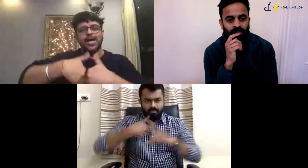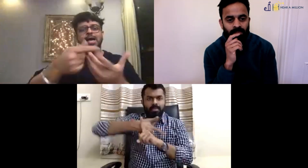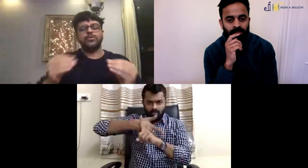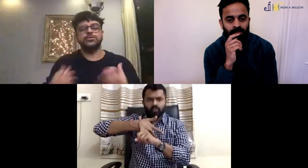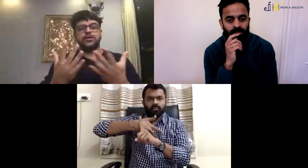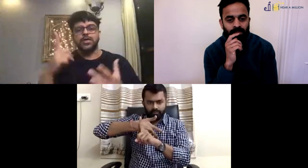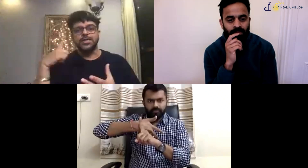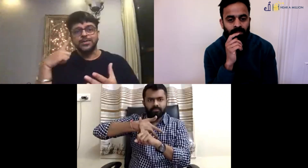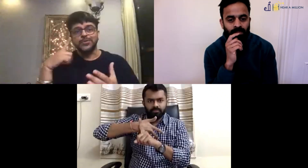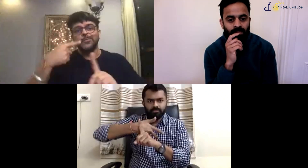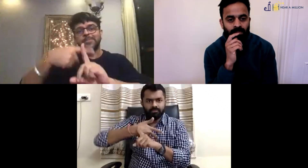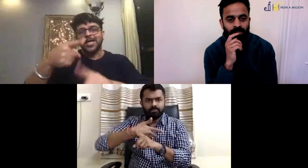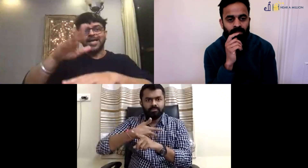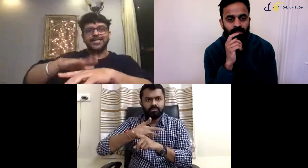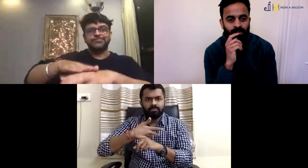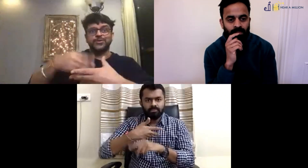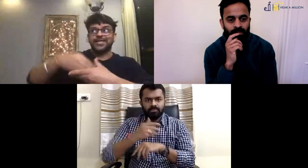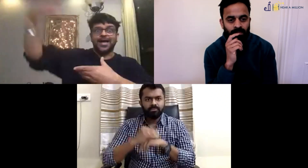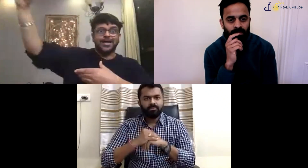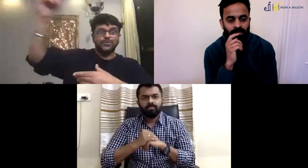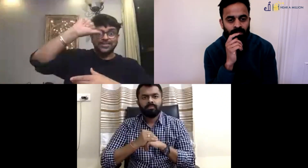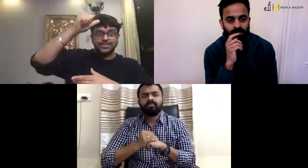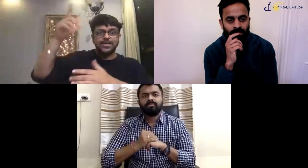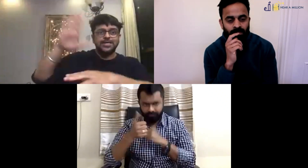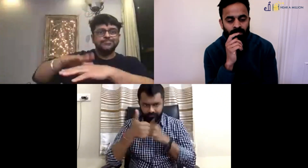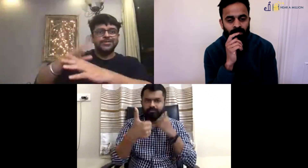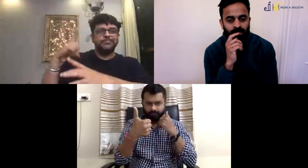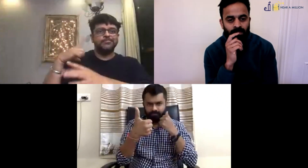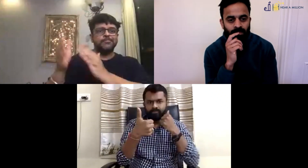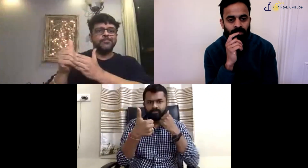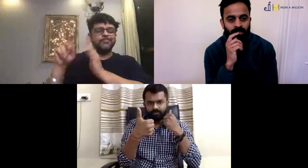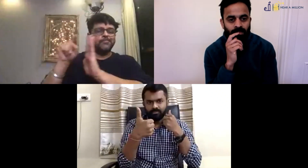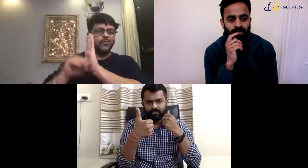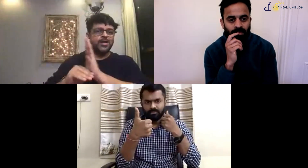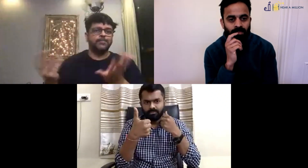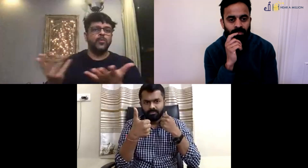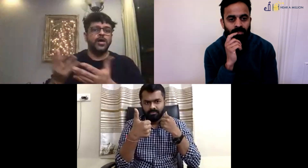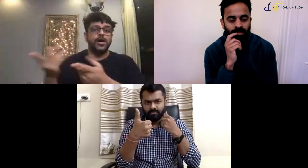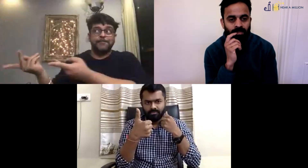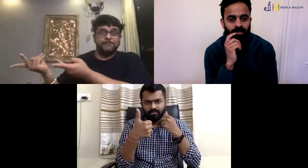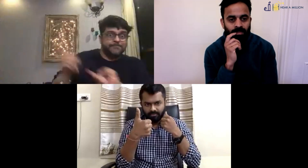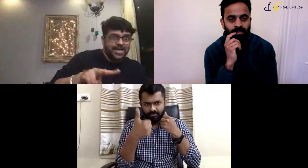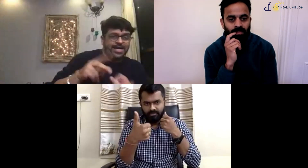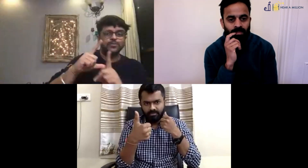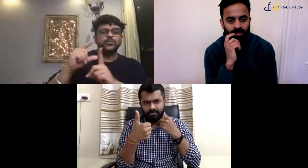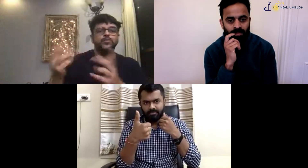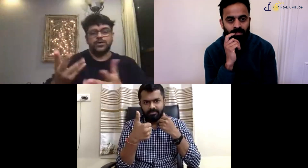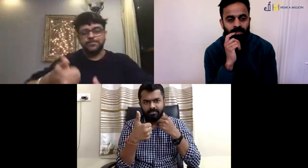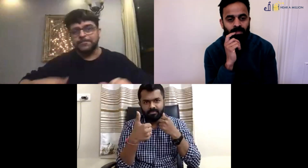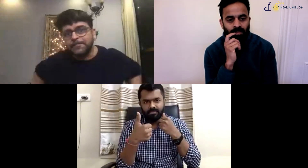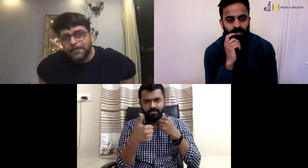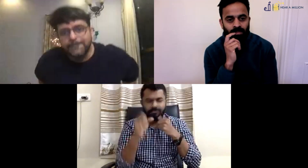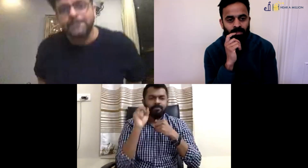point again? Yeah, your background. How did you find out that you wanted to be a leader and you wanted to go out and do this leadership